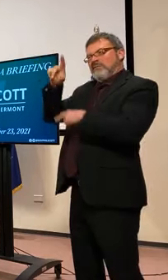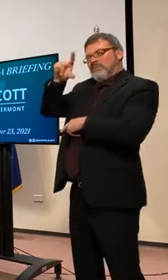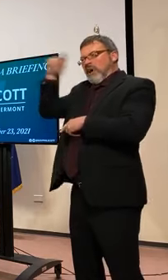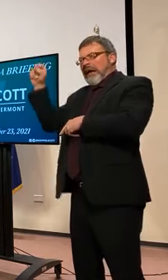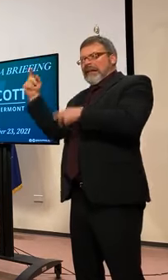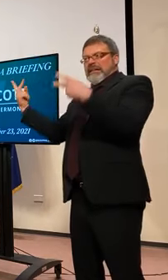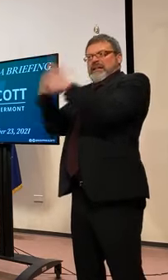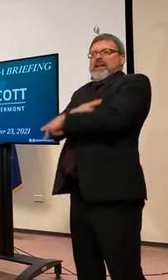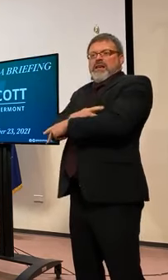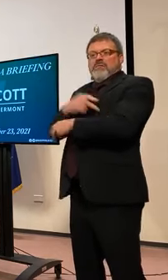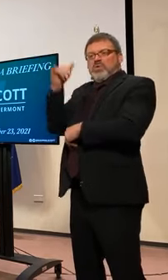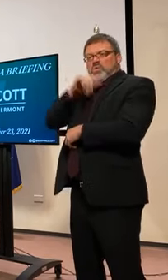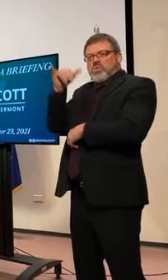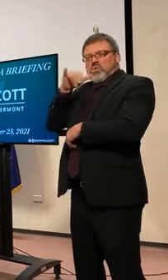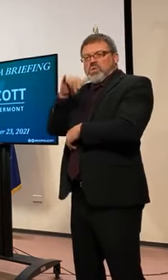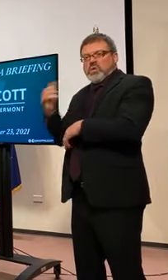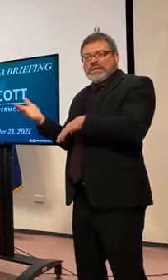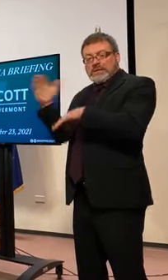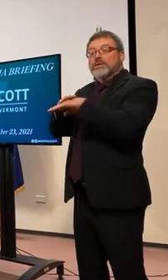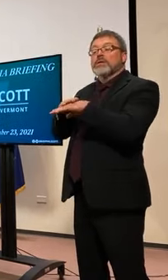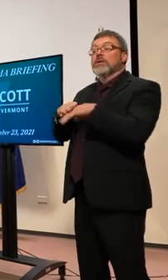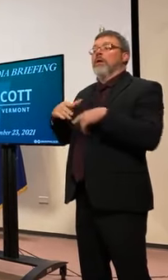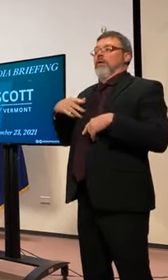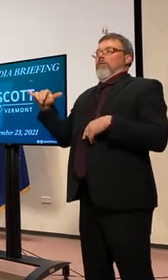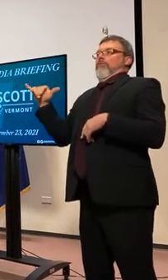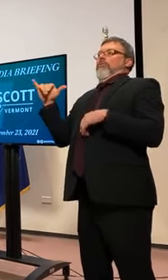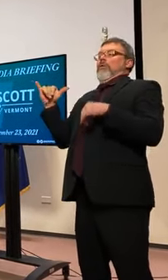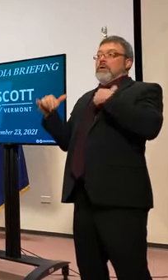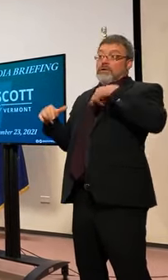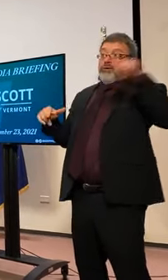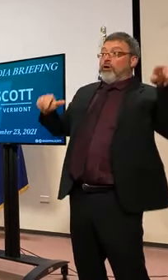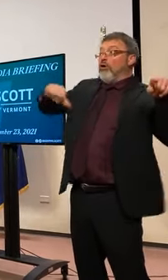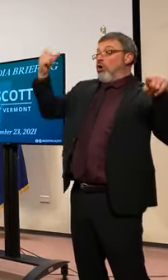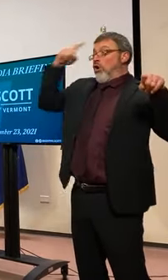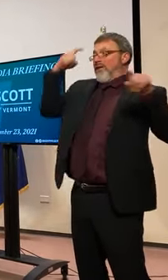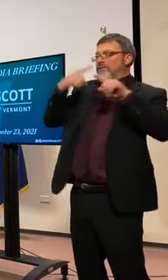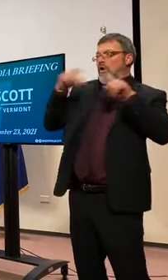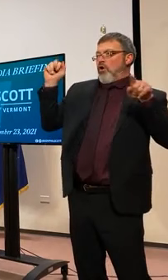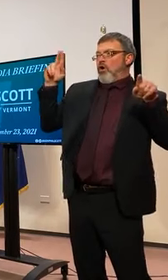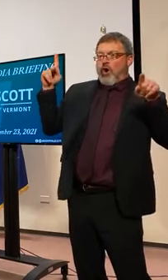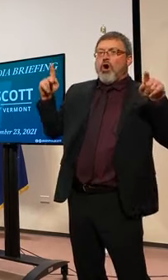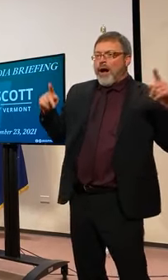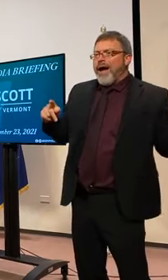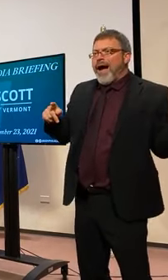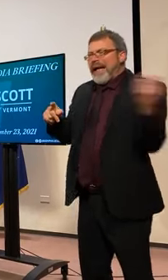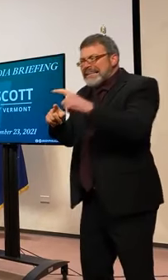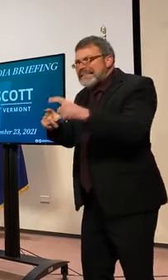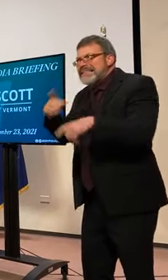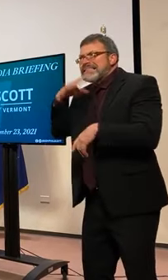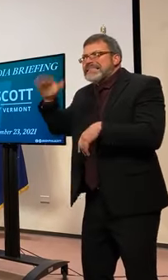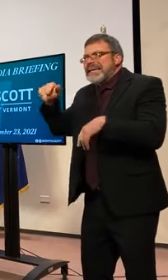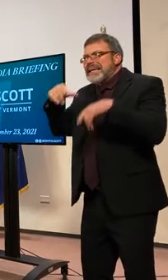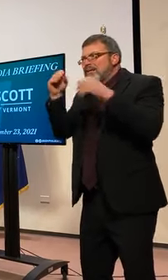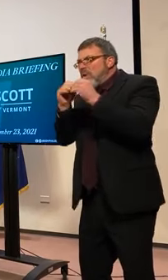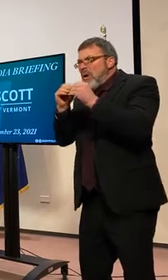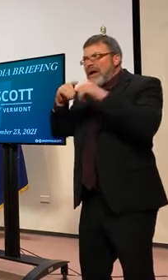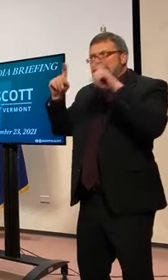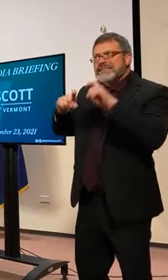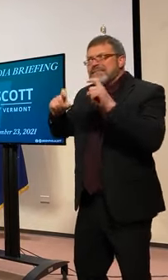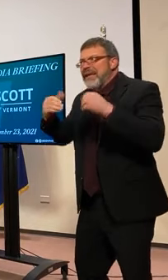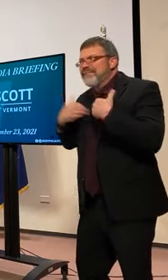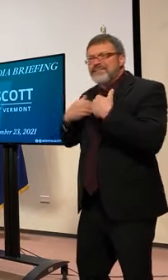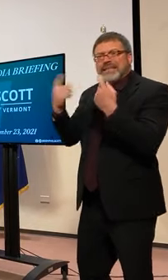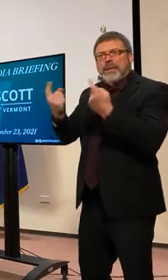Arkansas, along with a number of other governors, asked about the supply of rapid tests. And the White House indicated